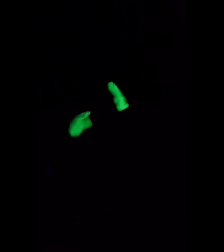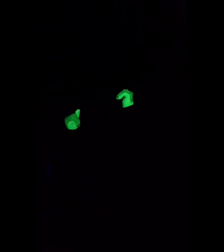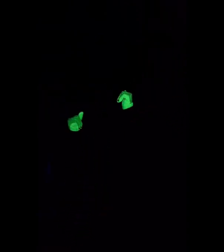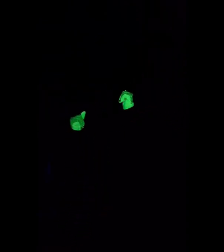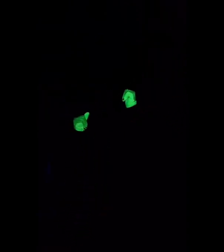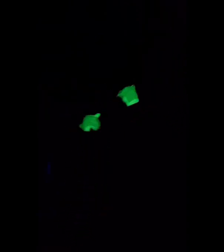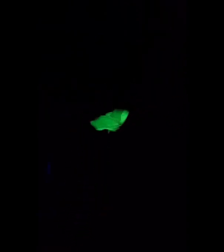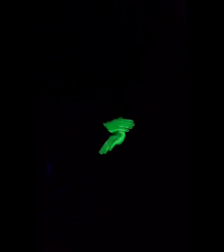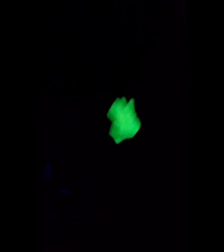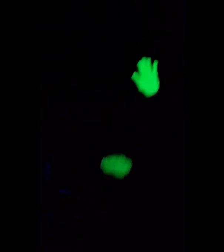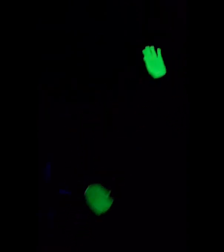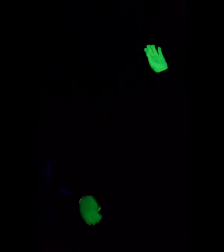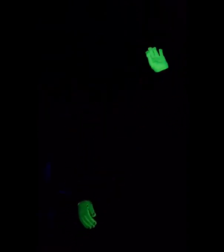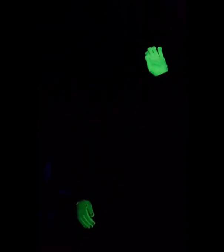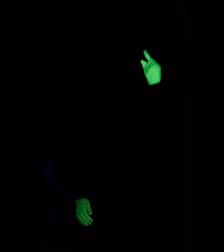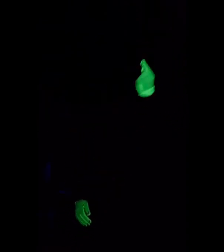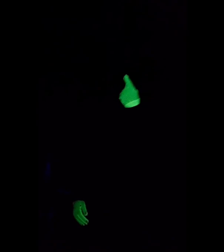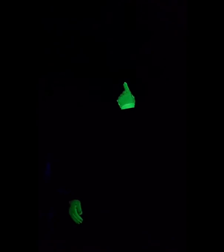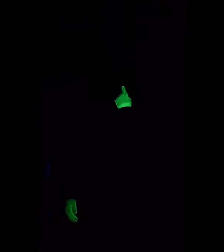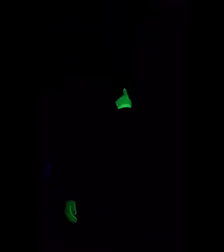hope is you alone